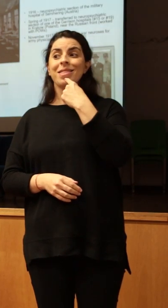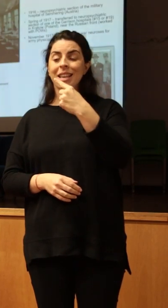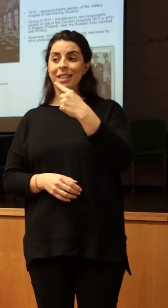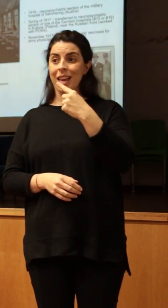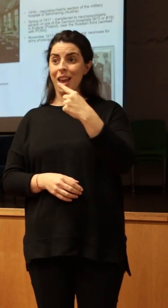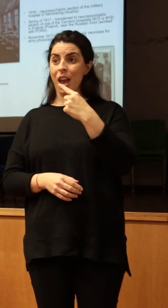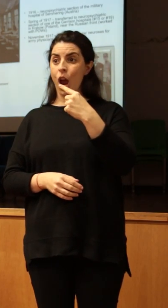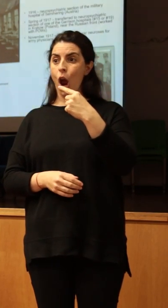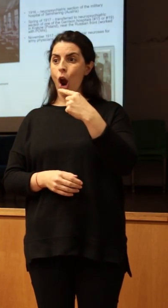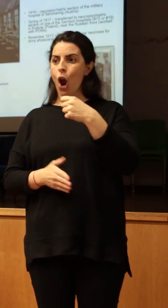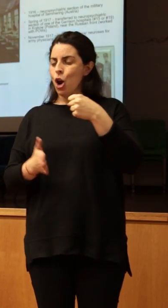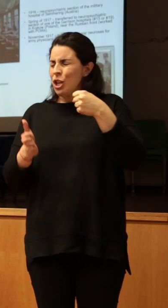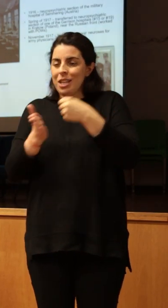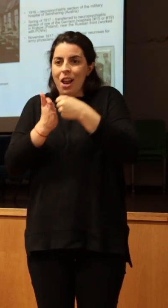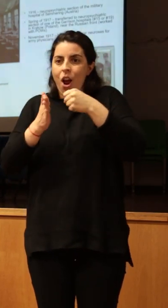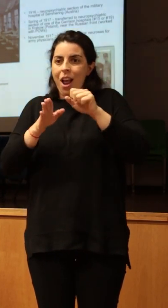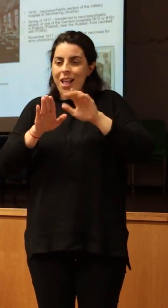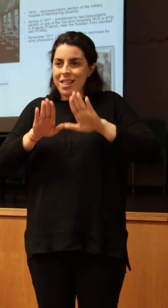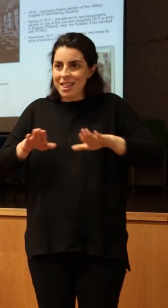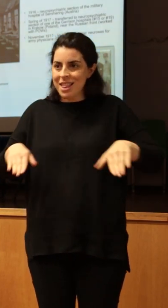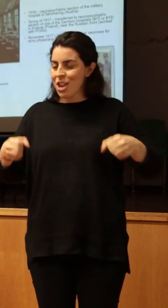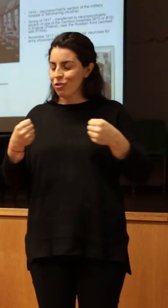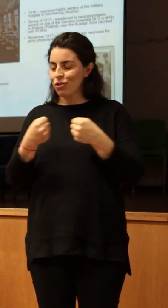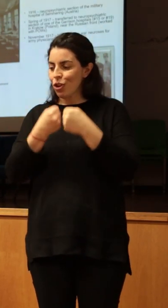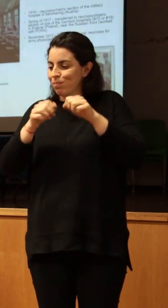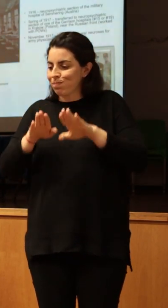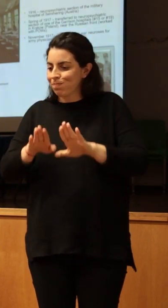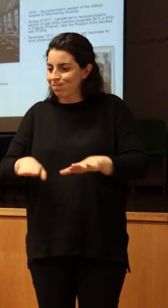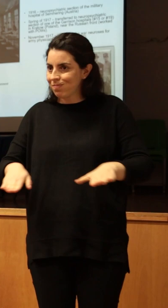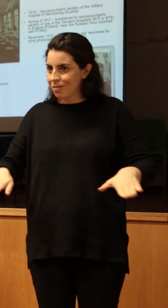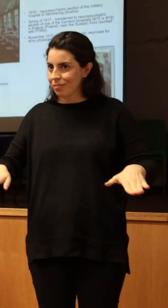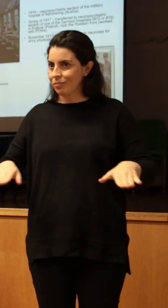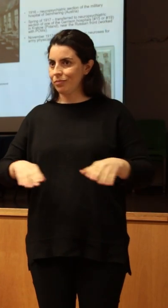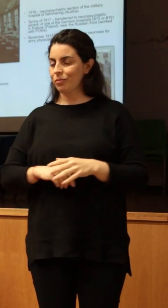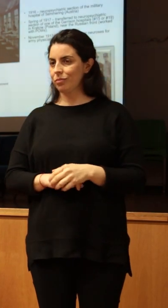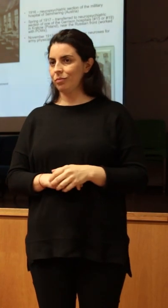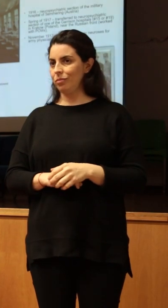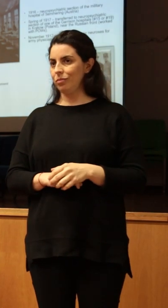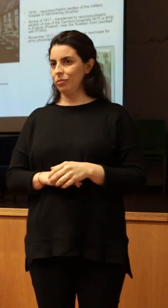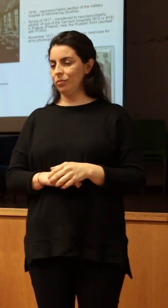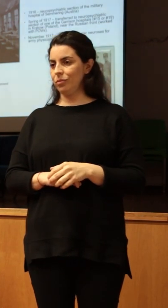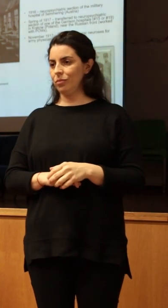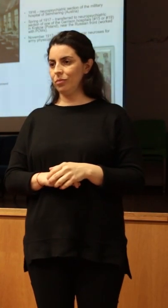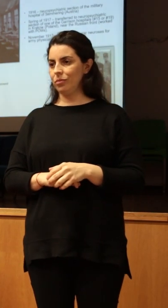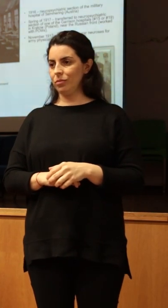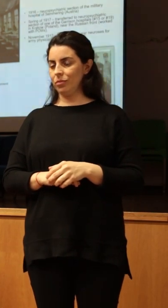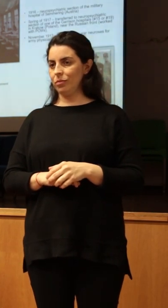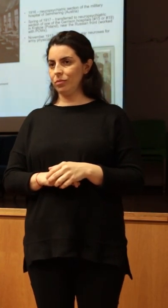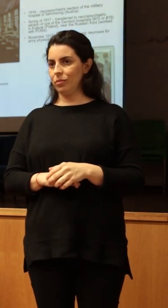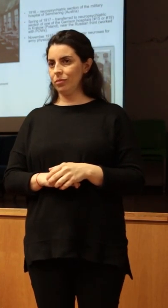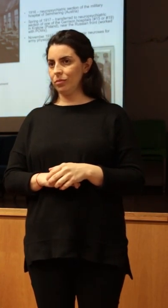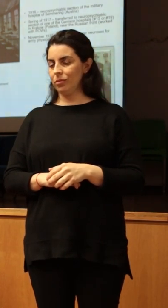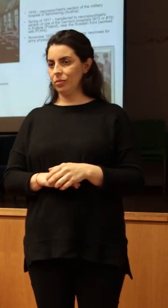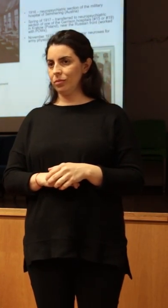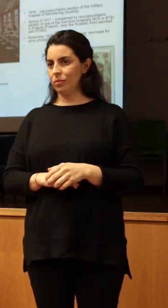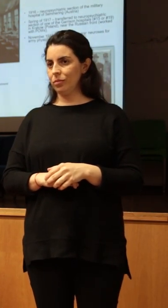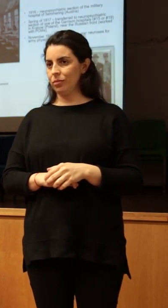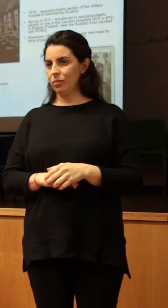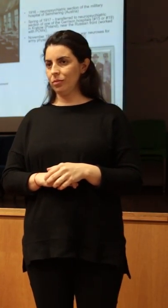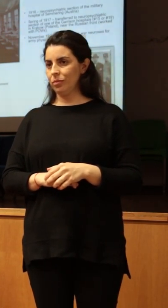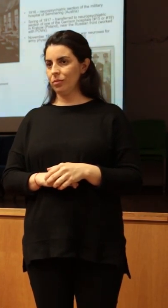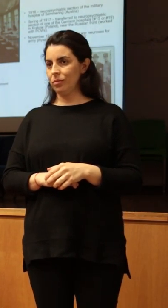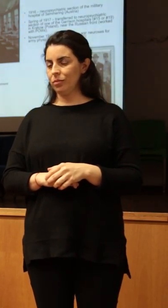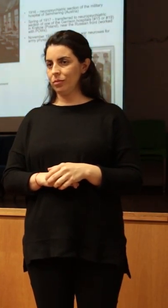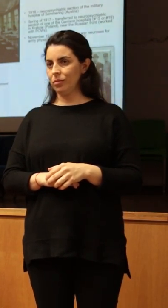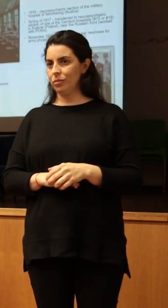el shock del niño. And he was the one from what we know in the history of psychology who observed